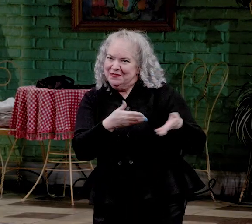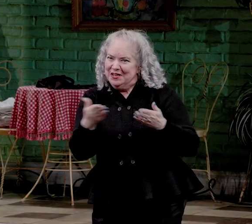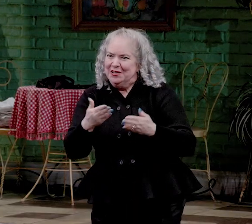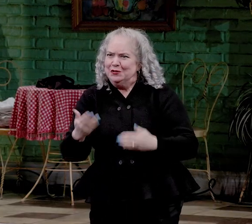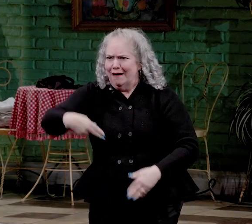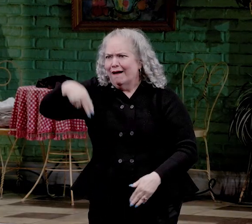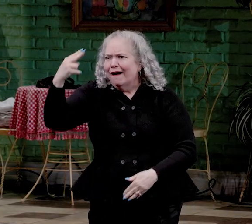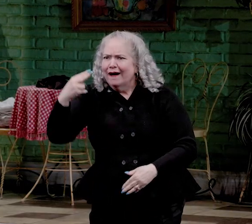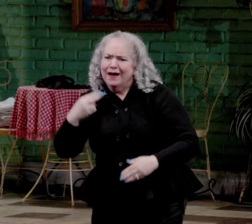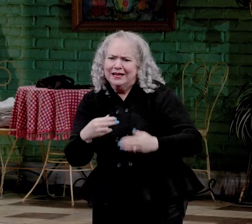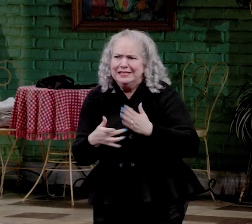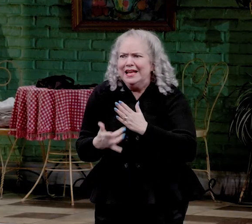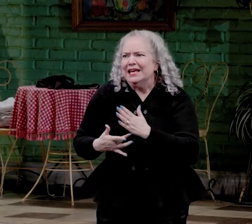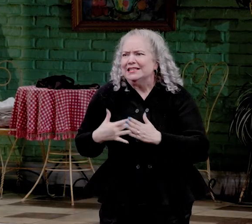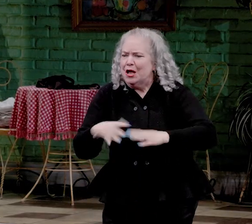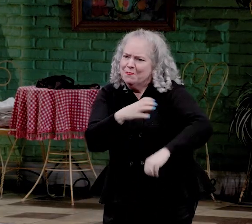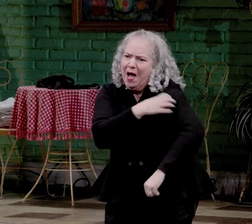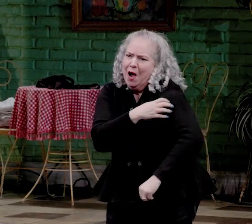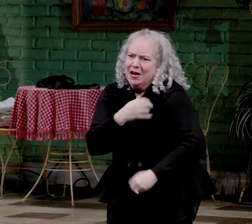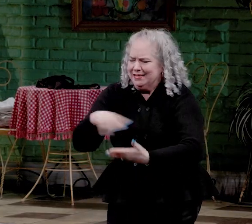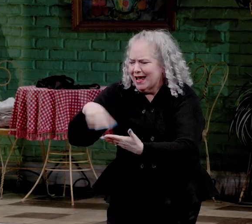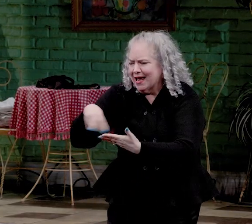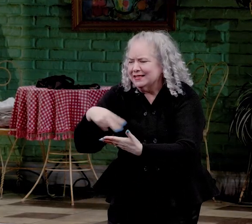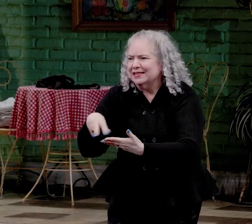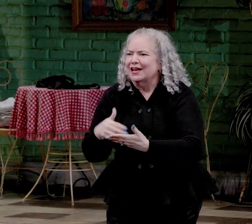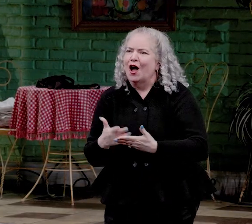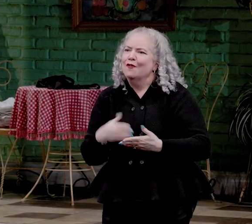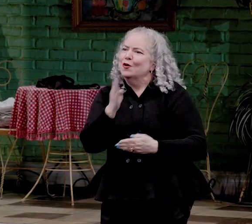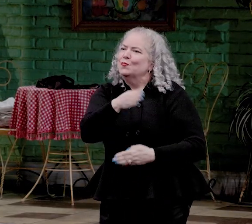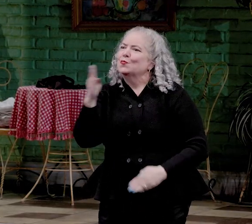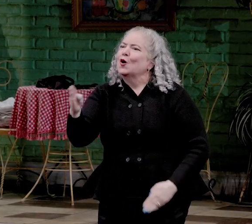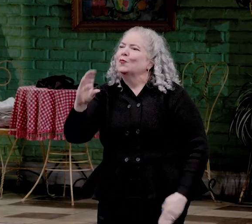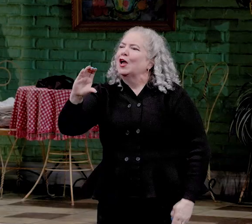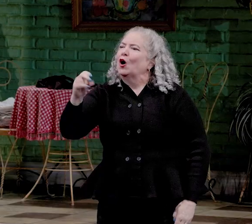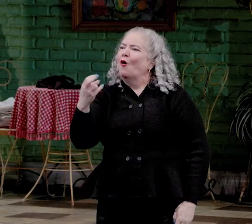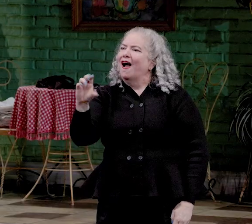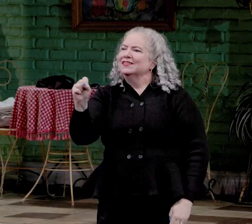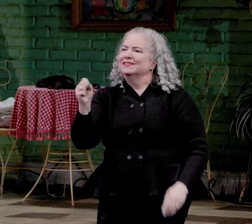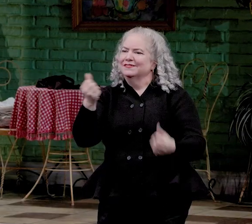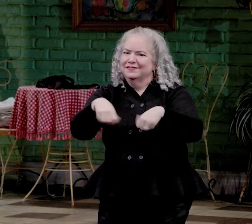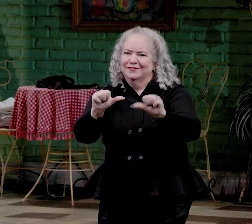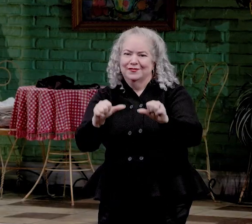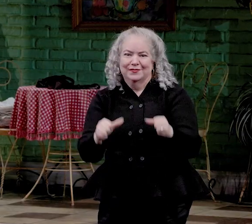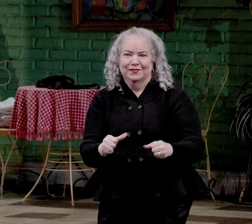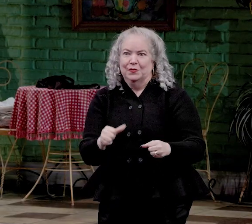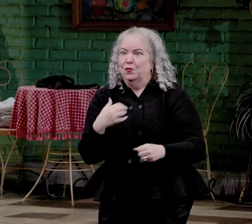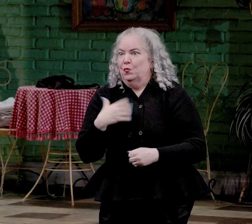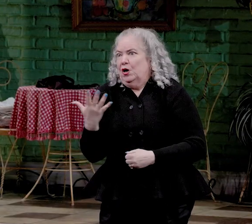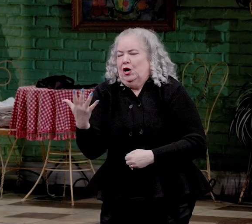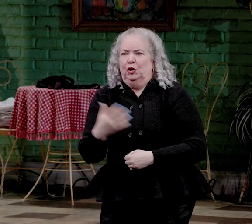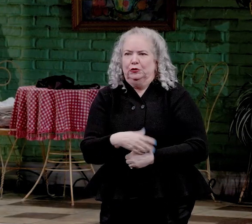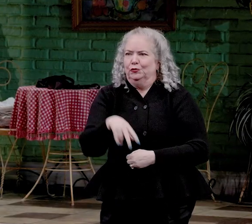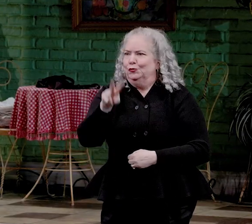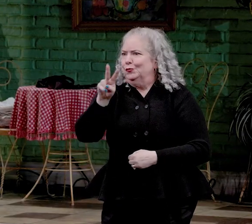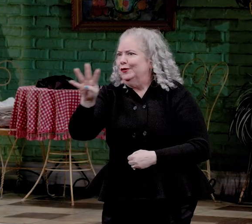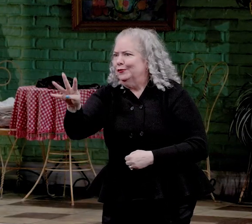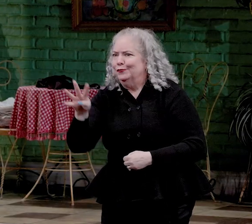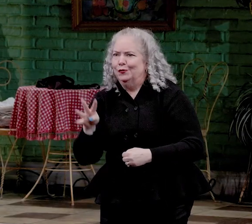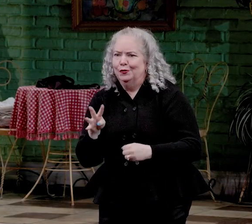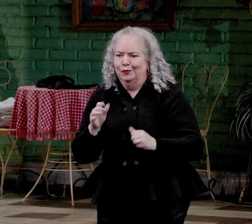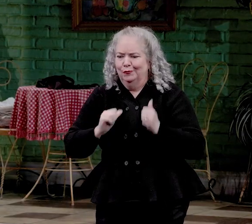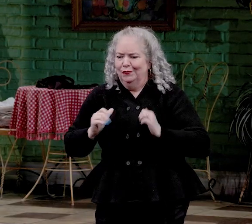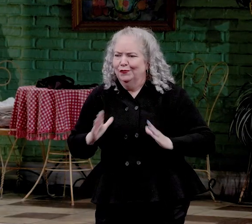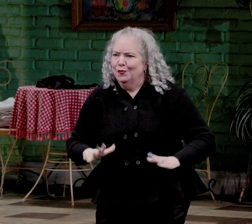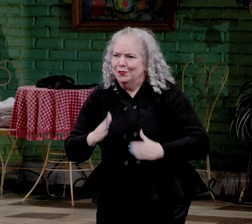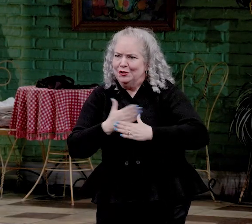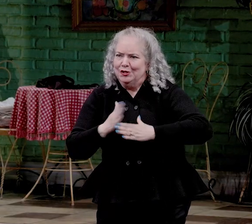high-stakes drama and powerhouse dancing of a Broadway chorus audition, where 24 performers share their stories